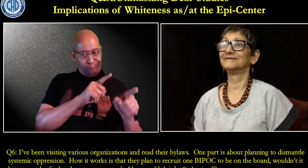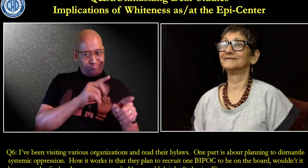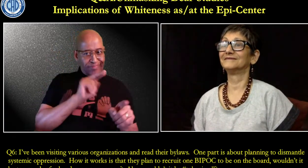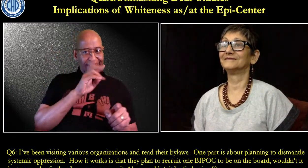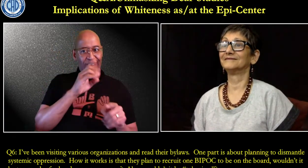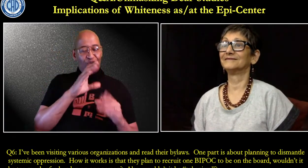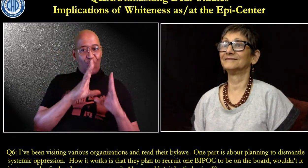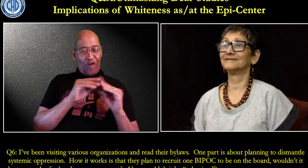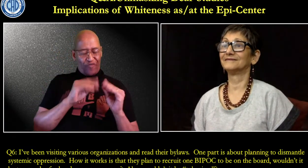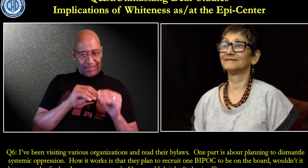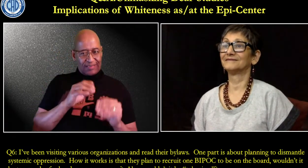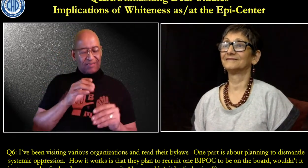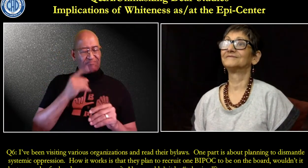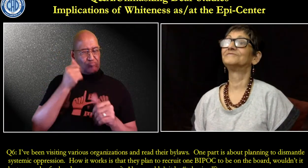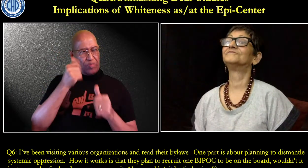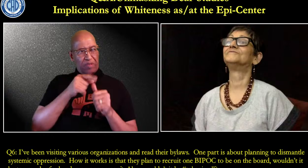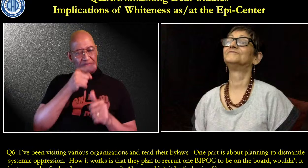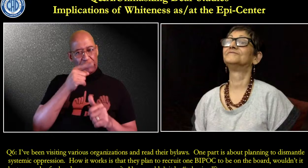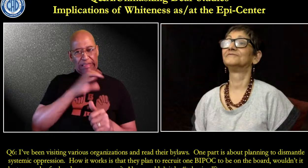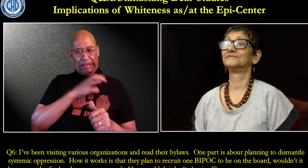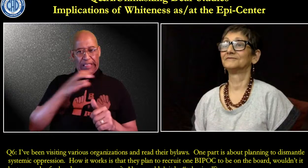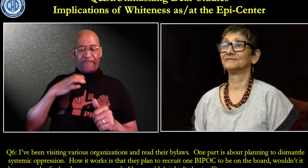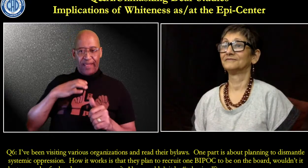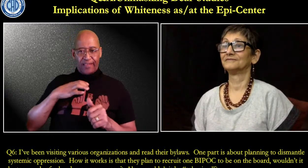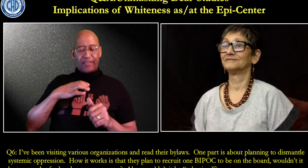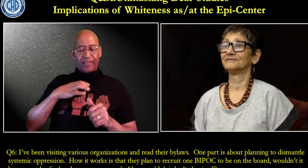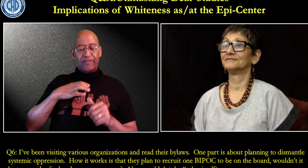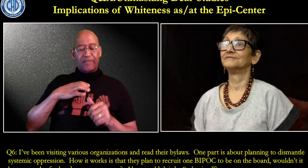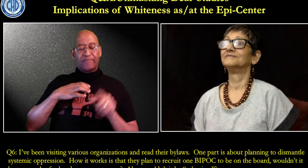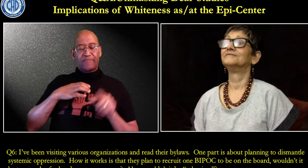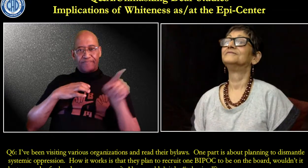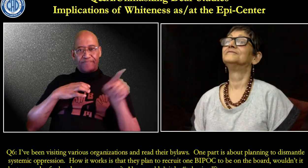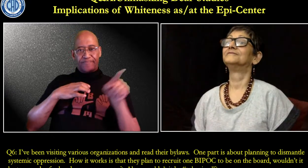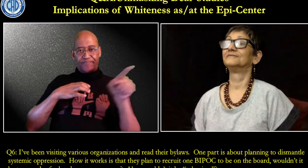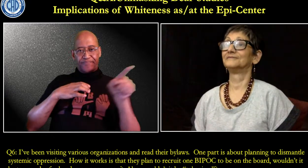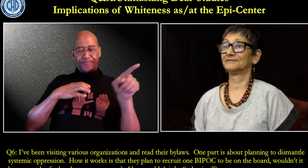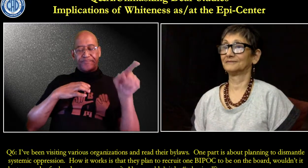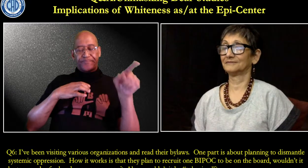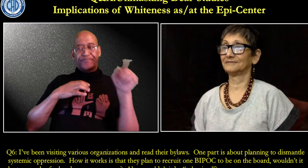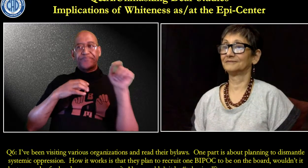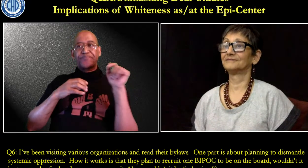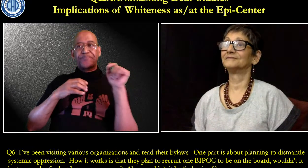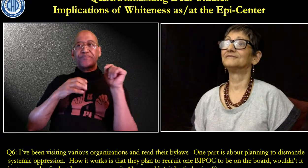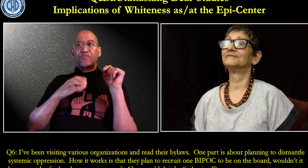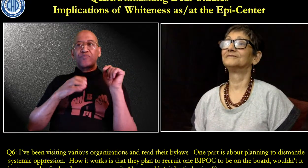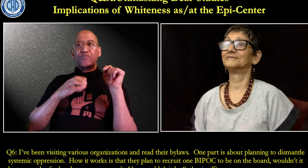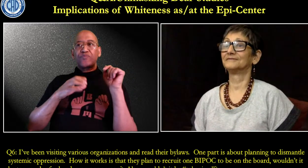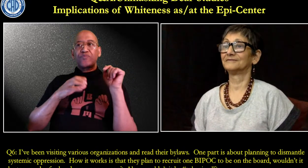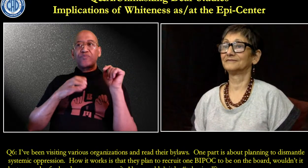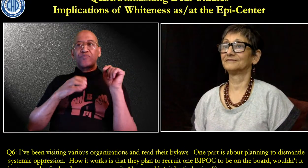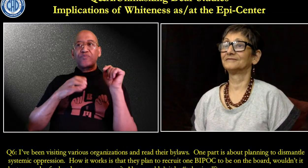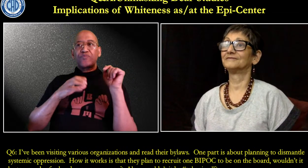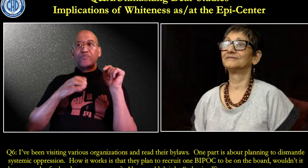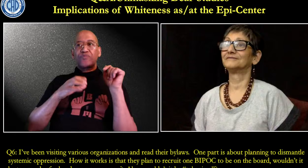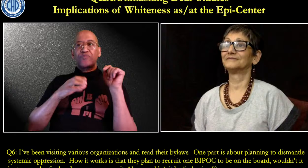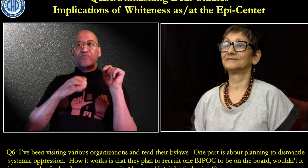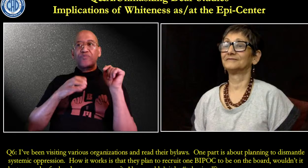So with BIPOC, BIPOC, there was a conference, I remember.